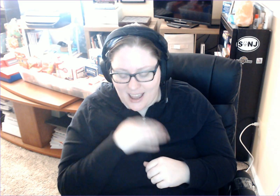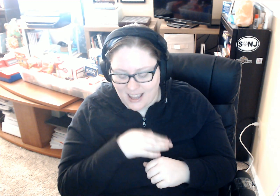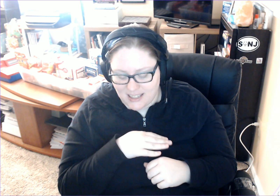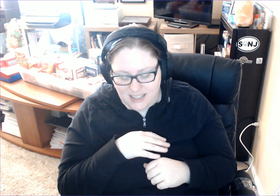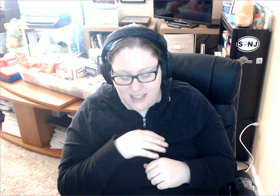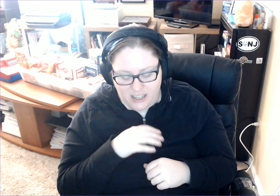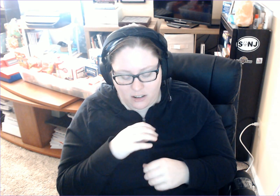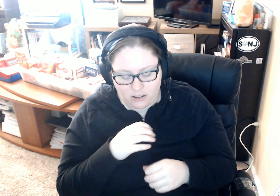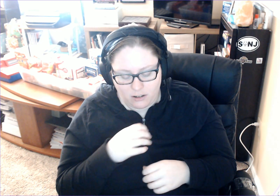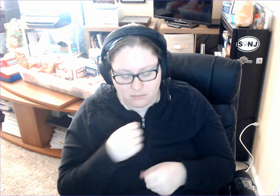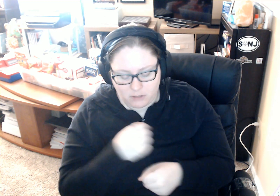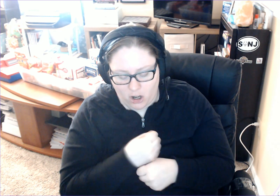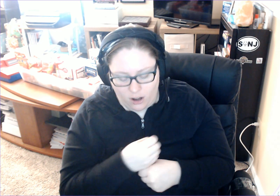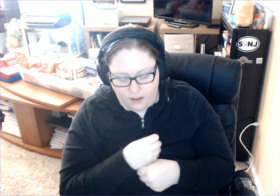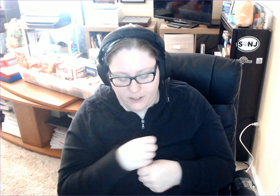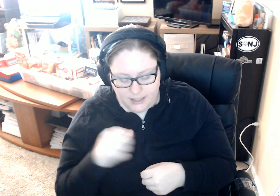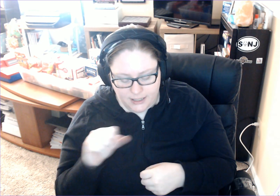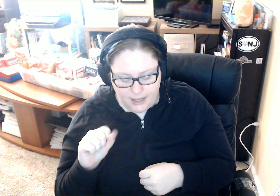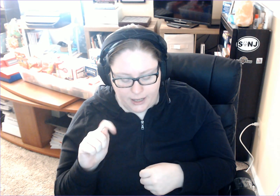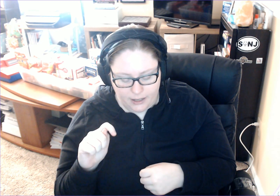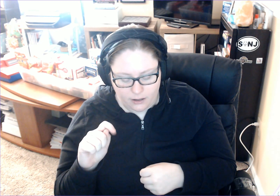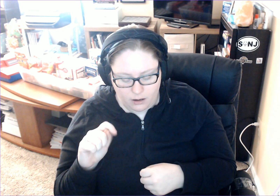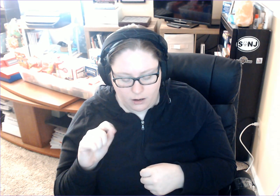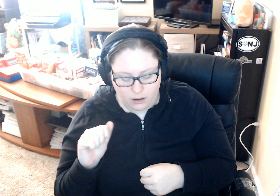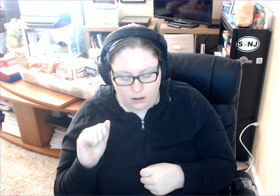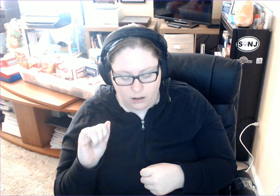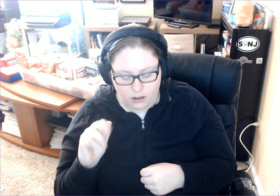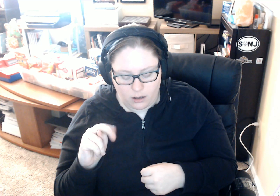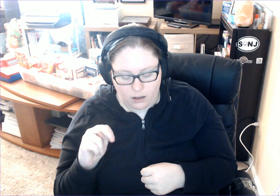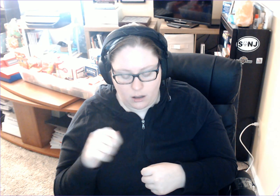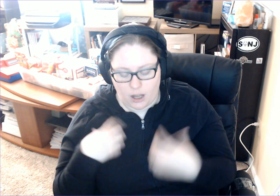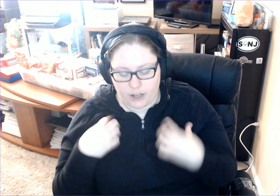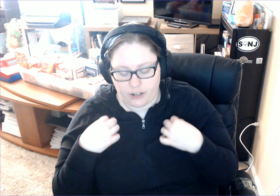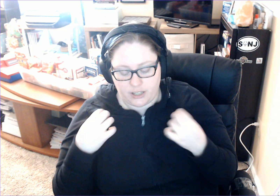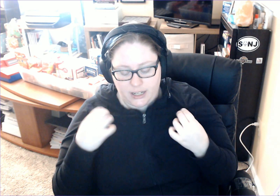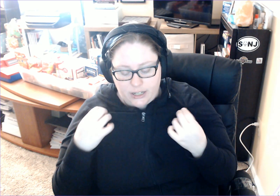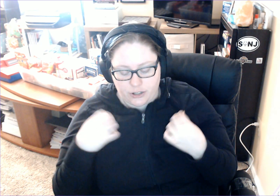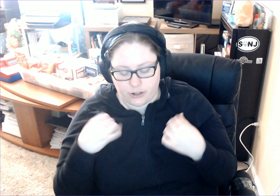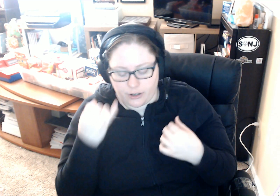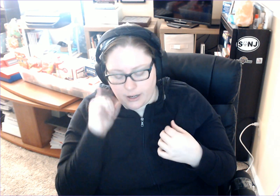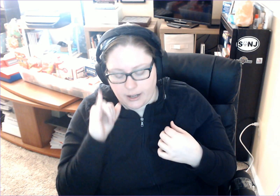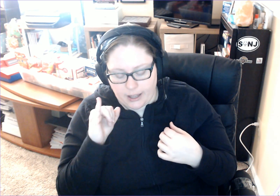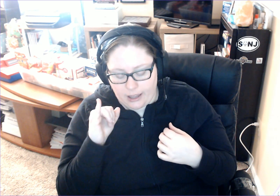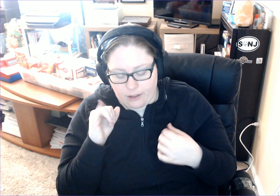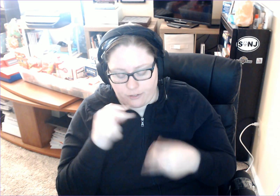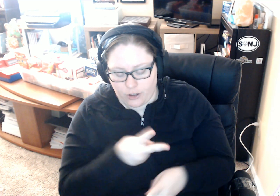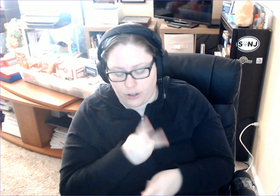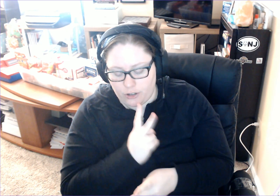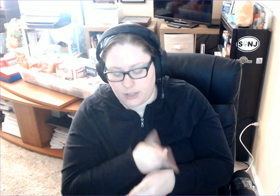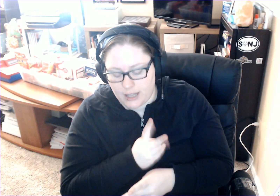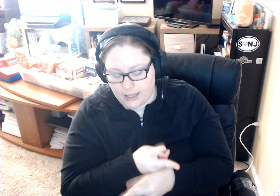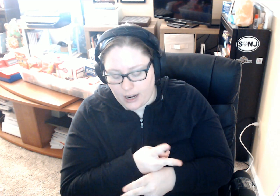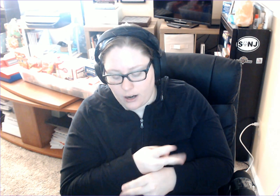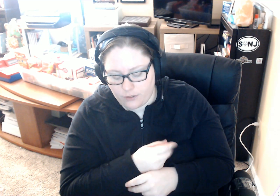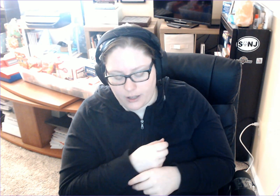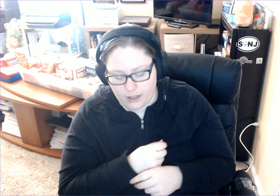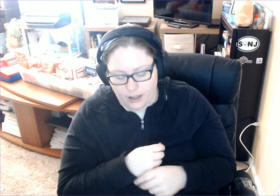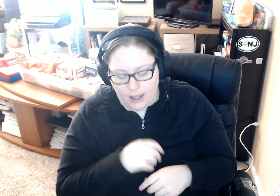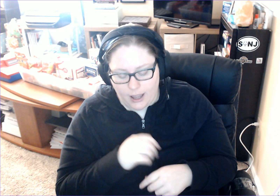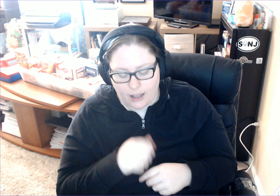nasty coffee stain on your t-shirt if you take care of it as soon as